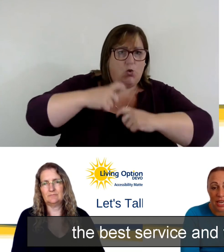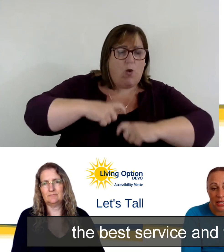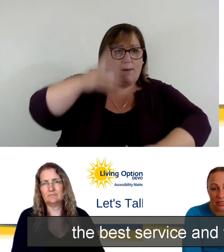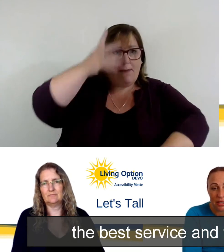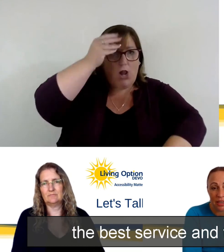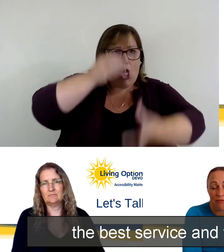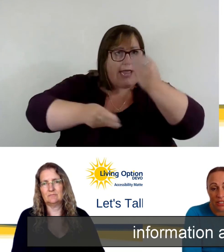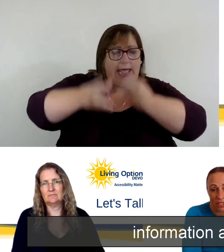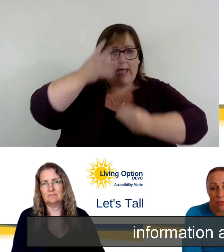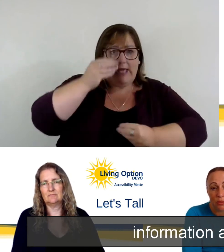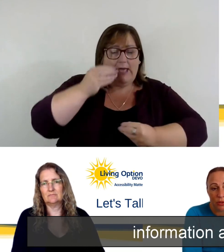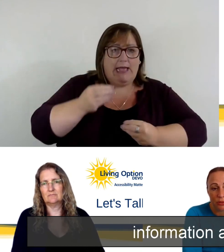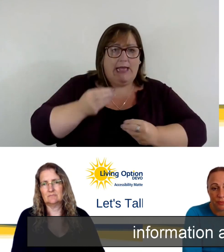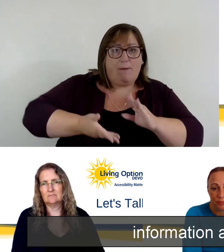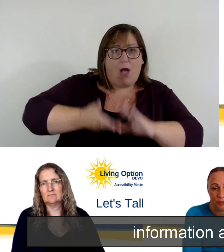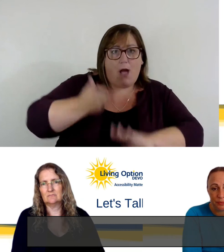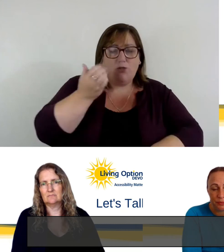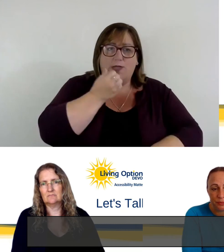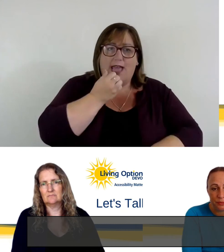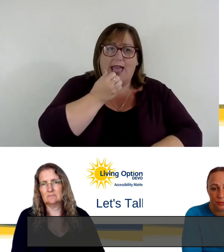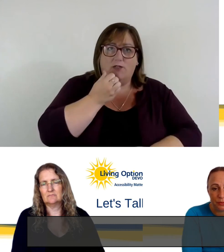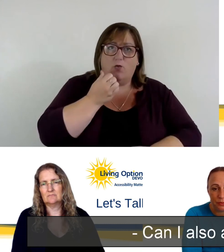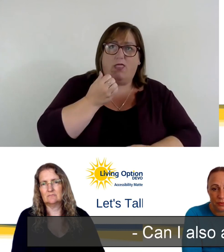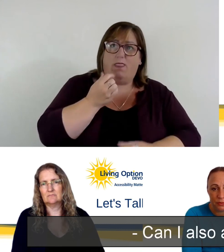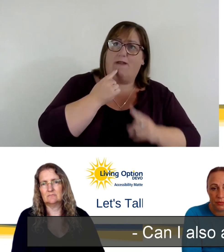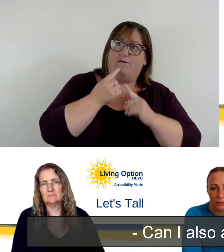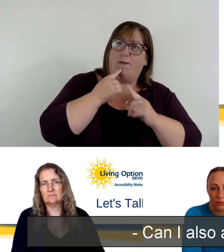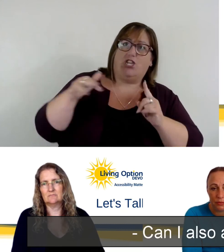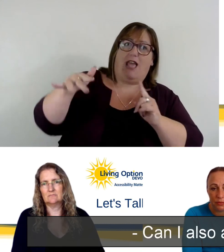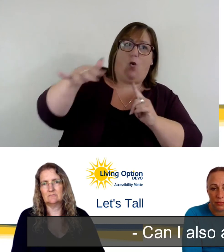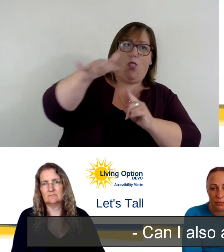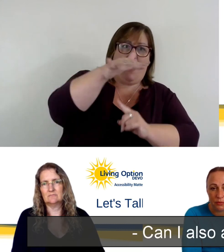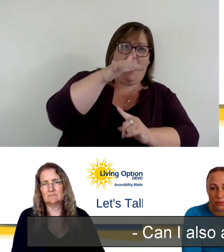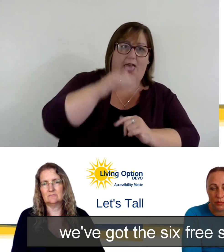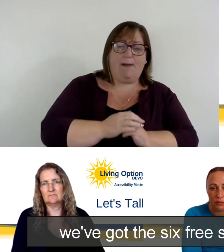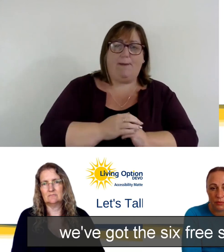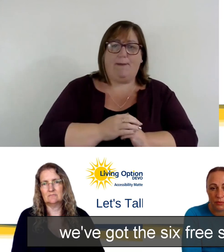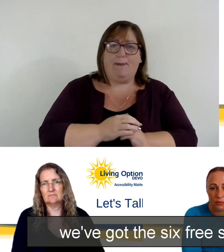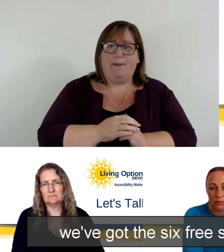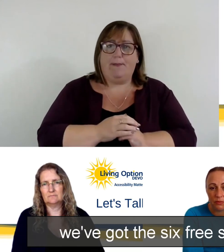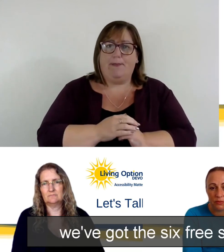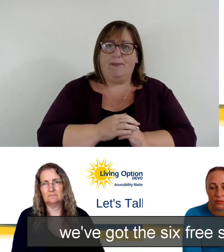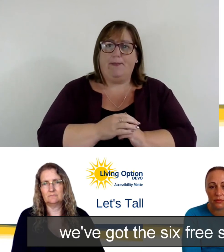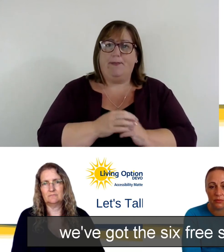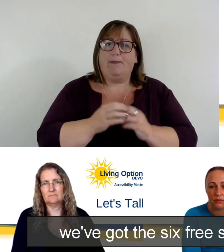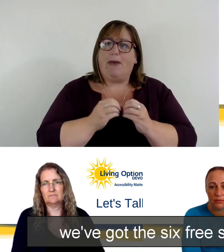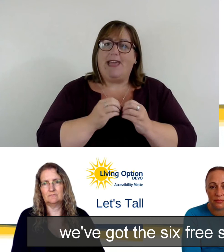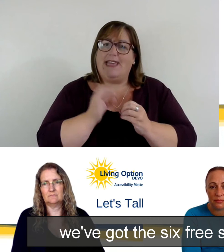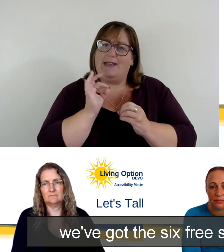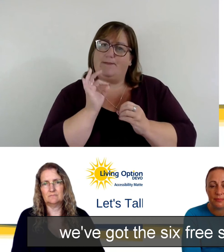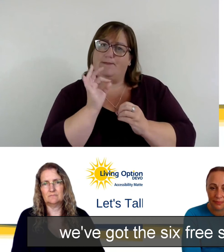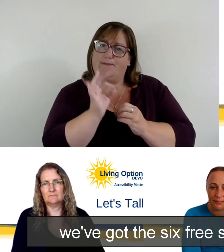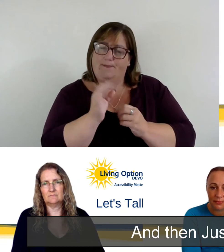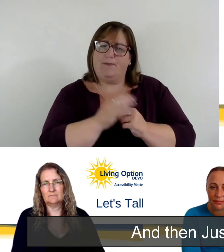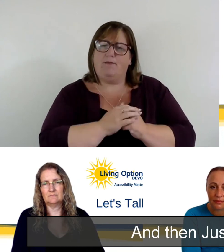most up-to-date information as possible. Can I also ask as well, we've got the 6 free sessions, haven't